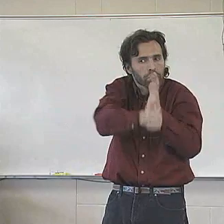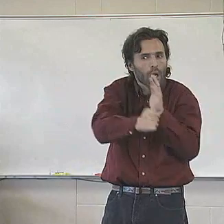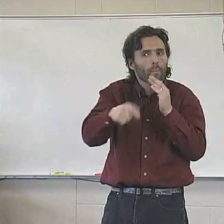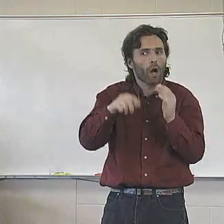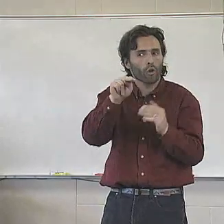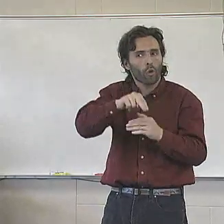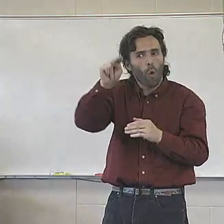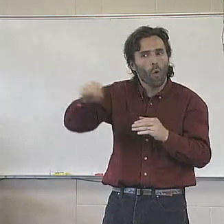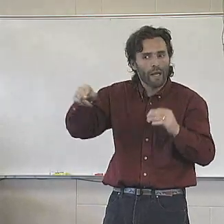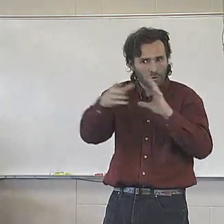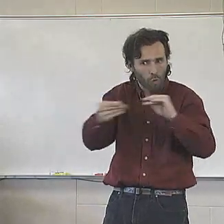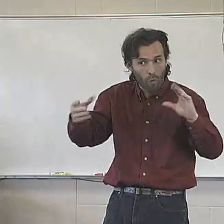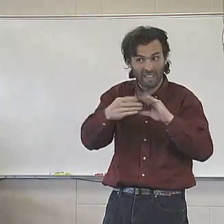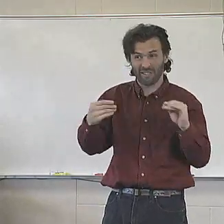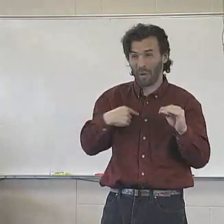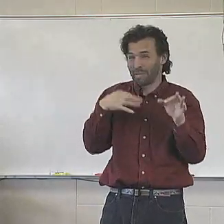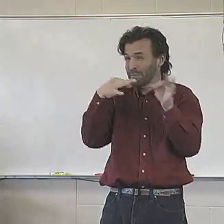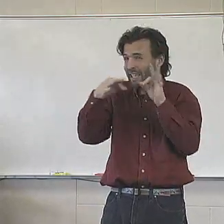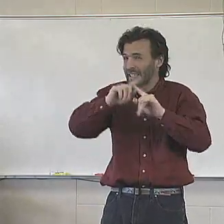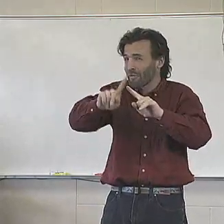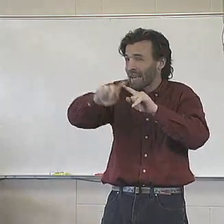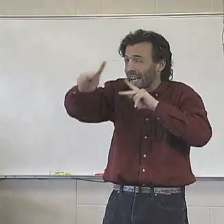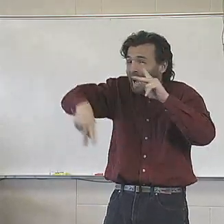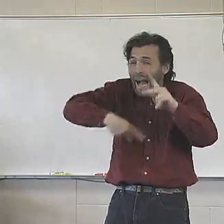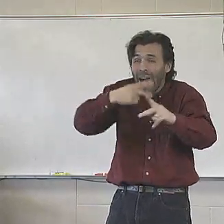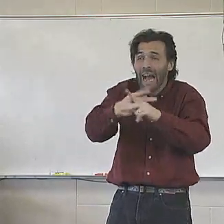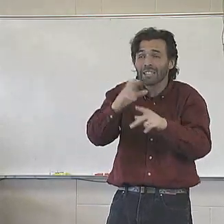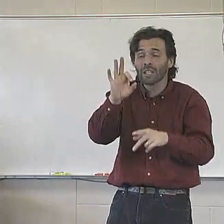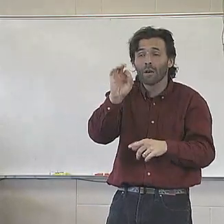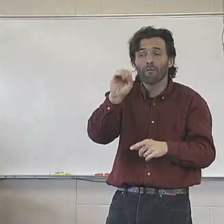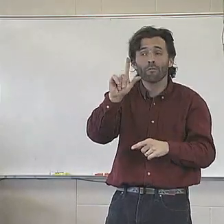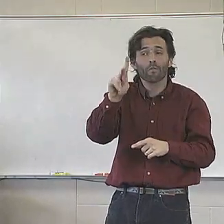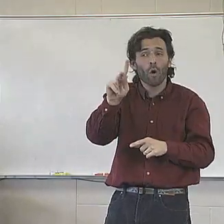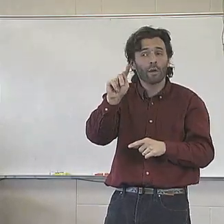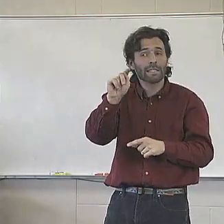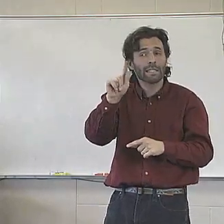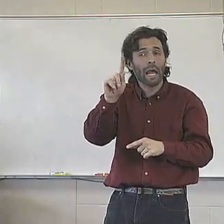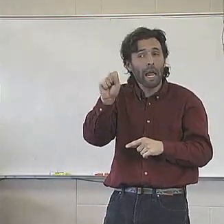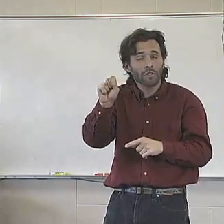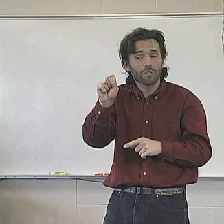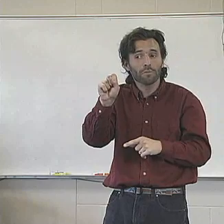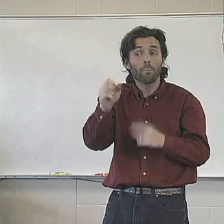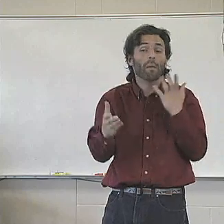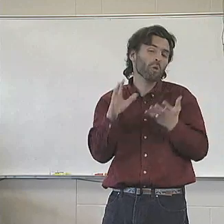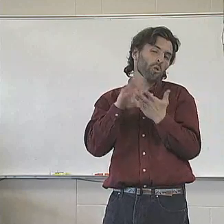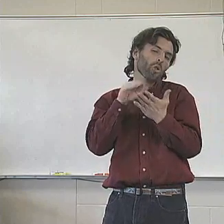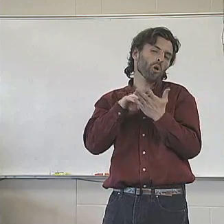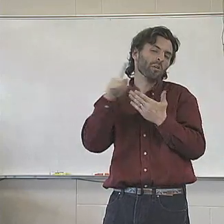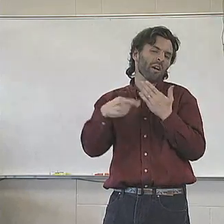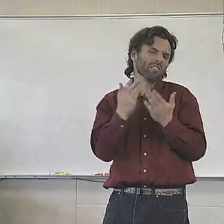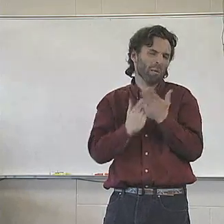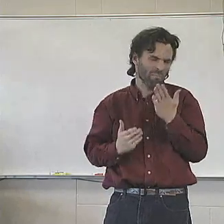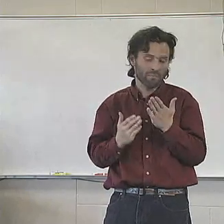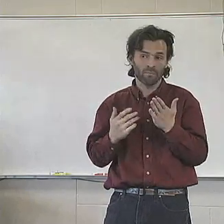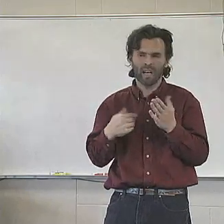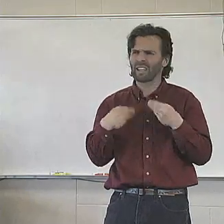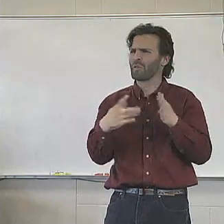about the types of the folk tales. And you might have learned about some of them. And I'll give you some examples. So